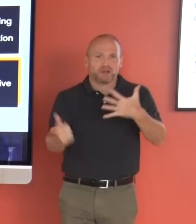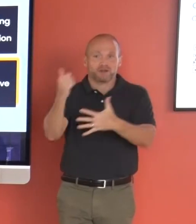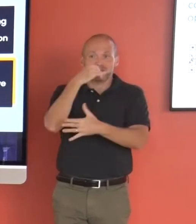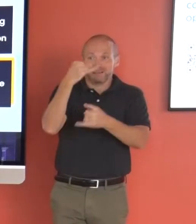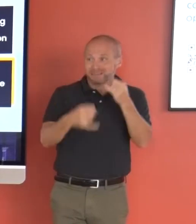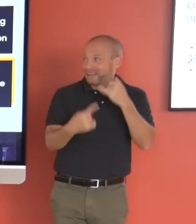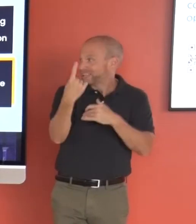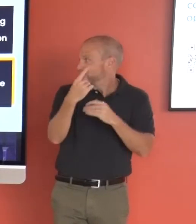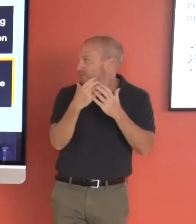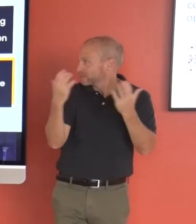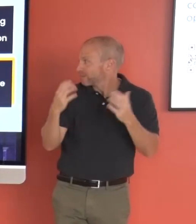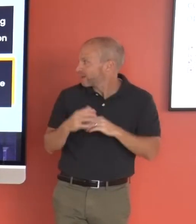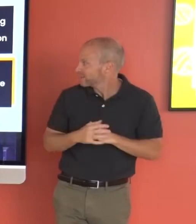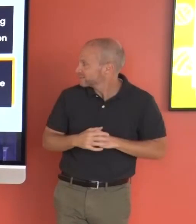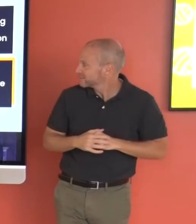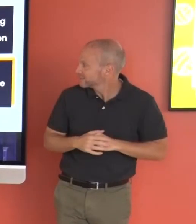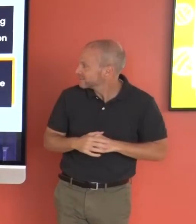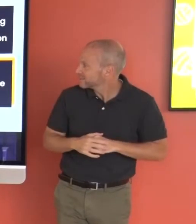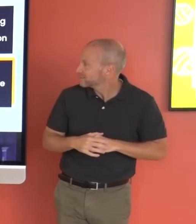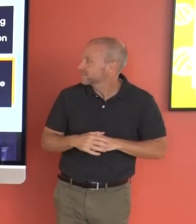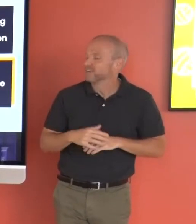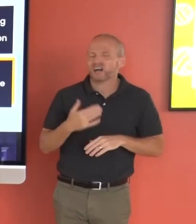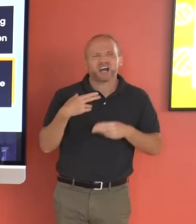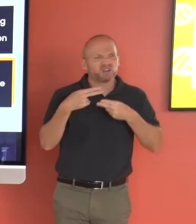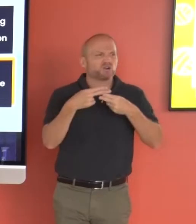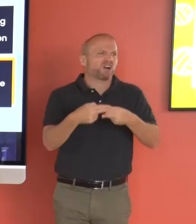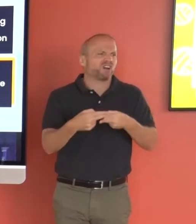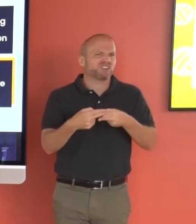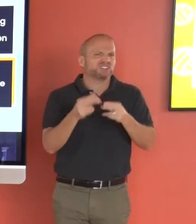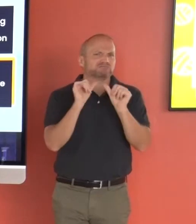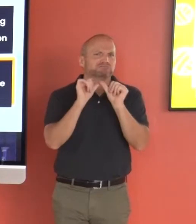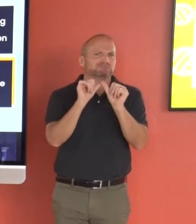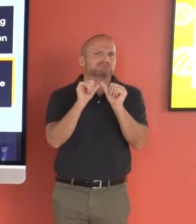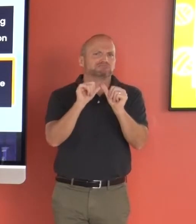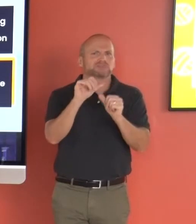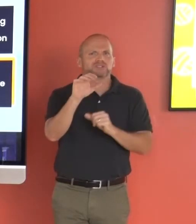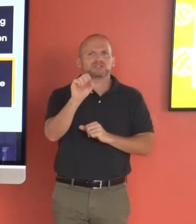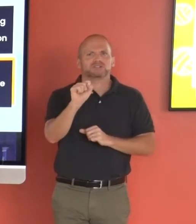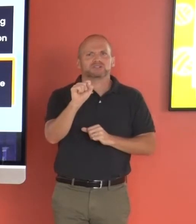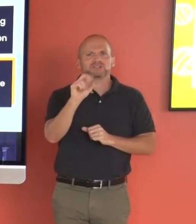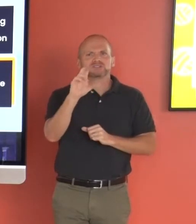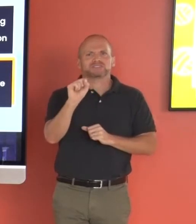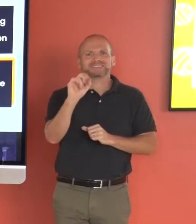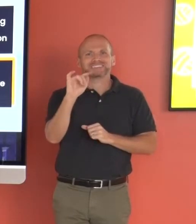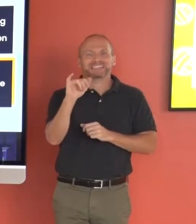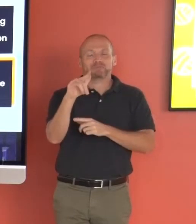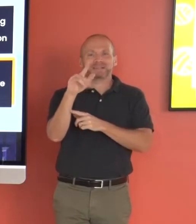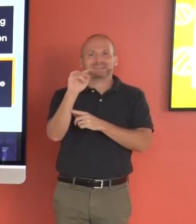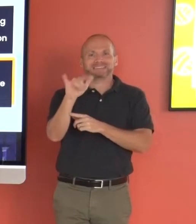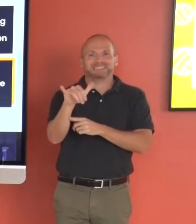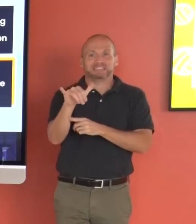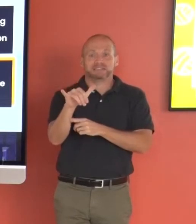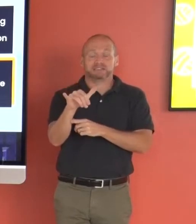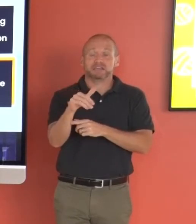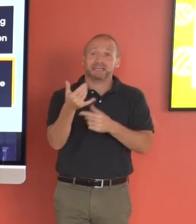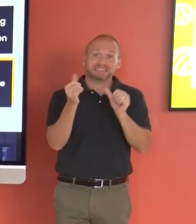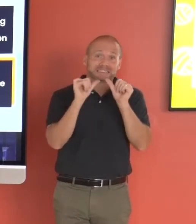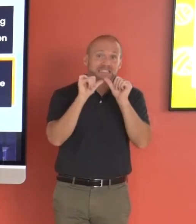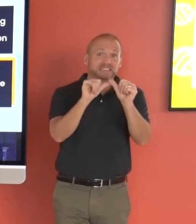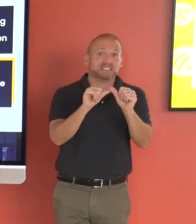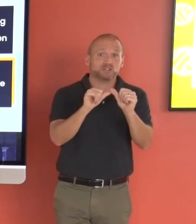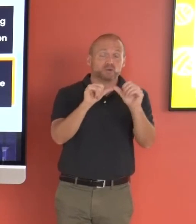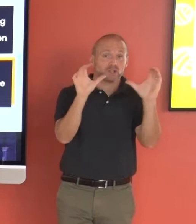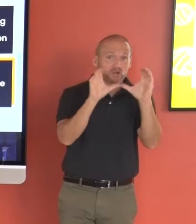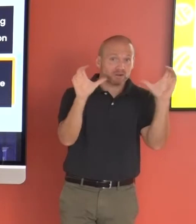fit it on the slide. Sustainability is how I'll summarize it. It's our work on accreditation. It's our work on